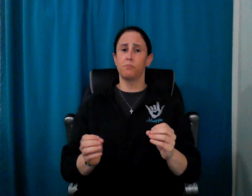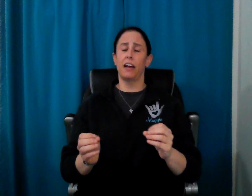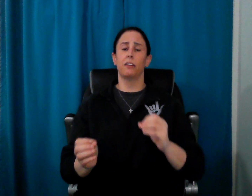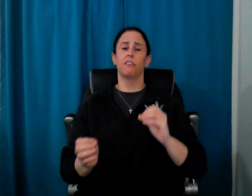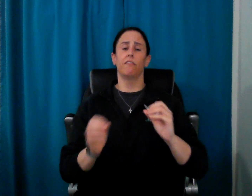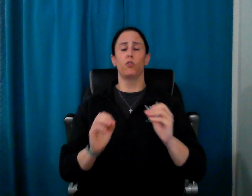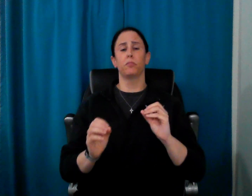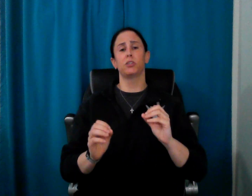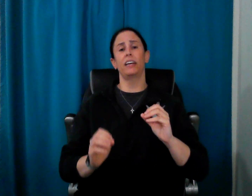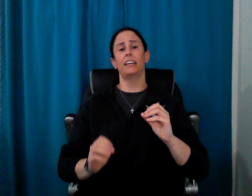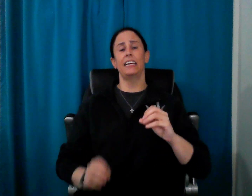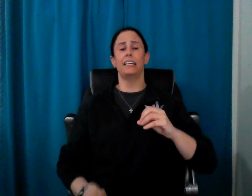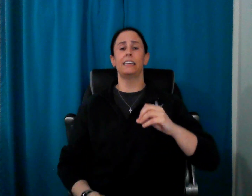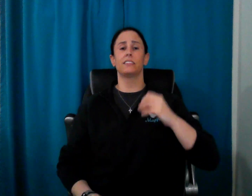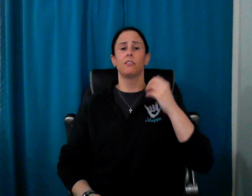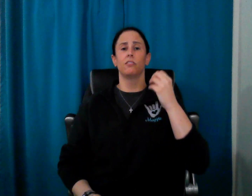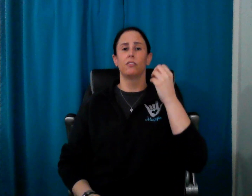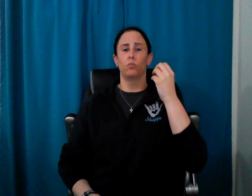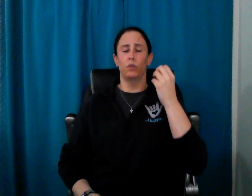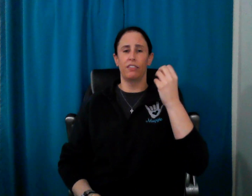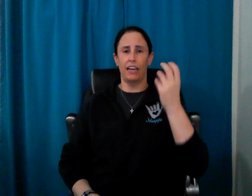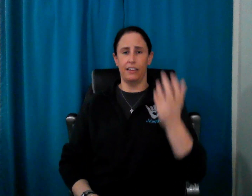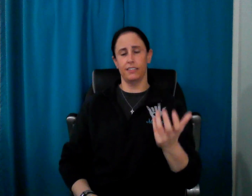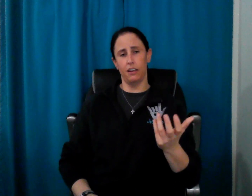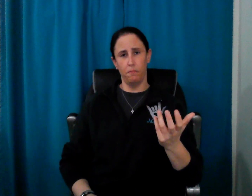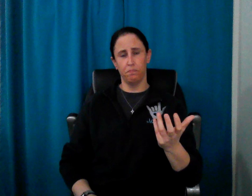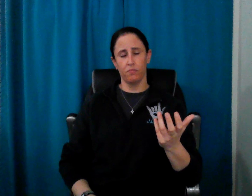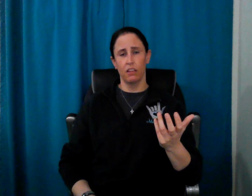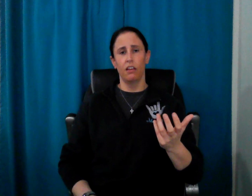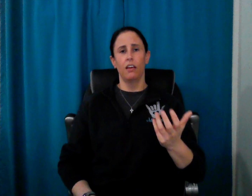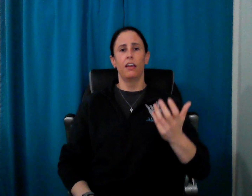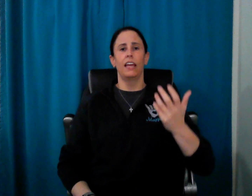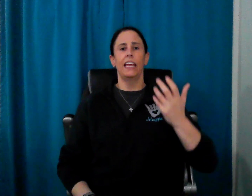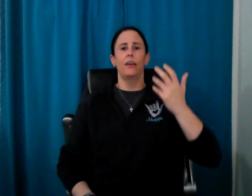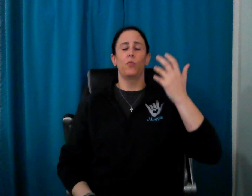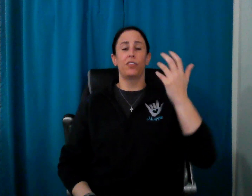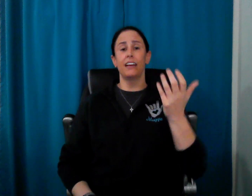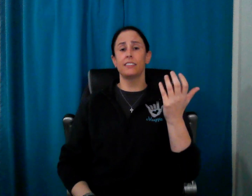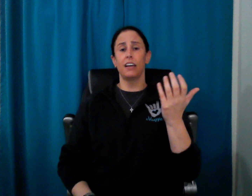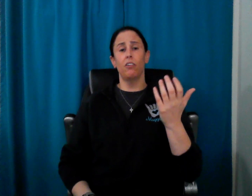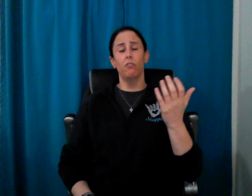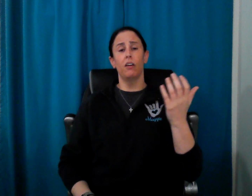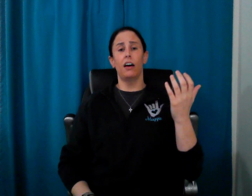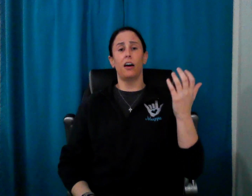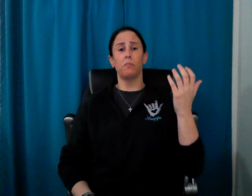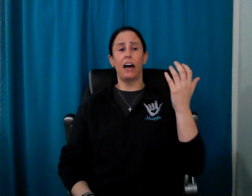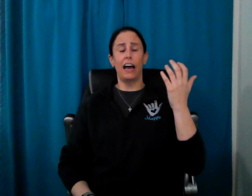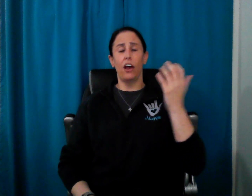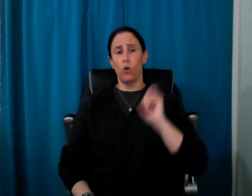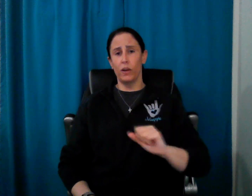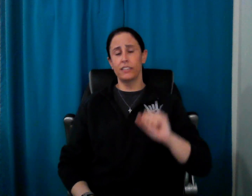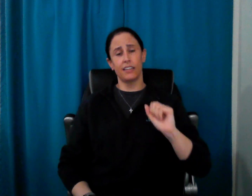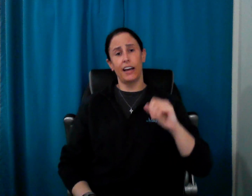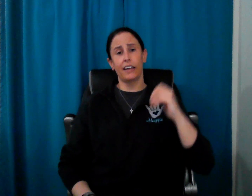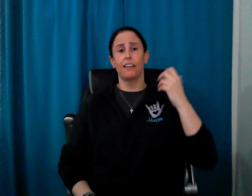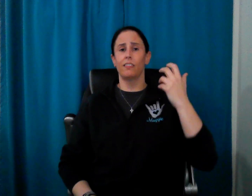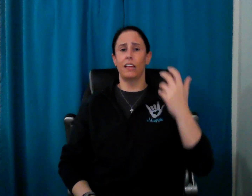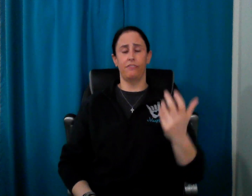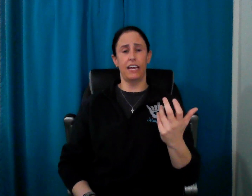back and forth between is with ASL. With ASL, I always sign